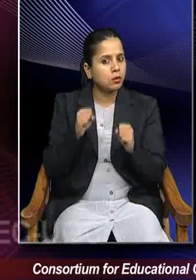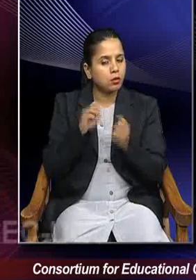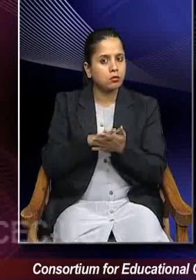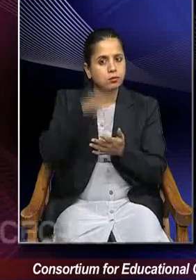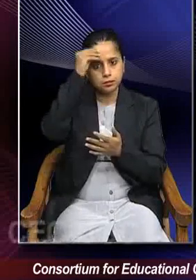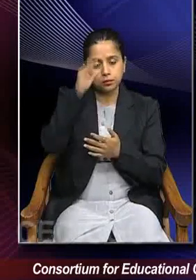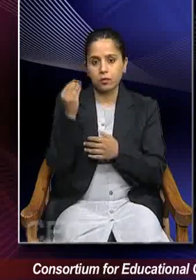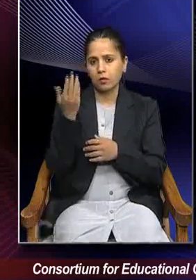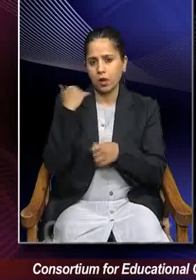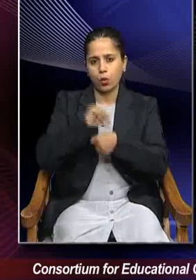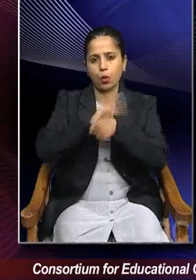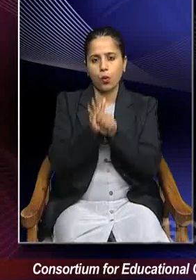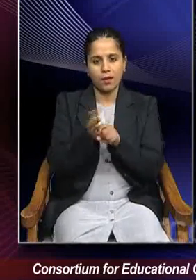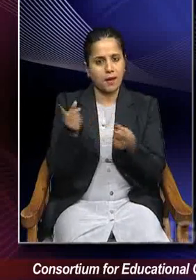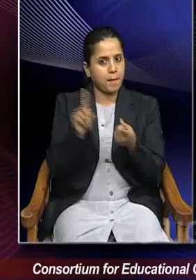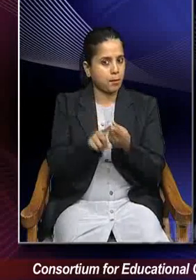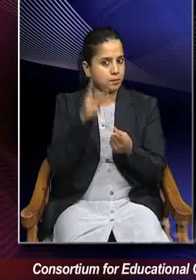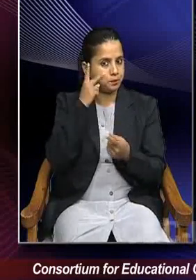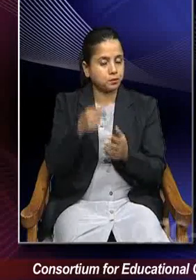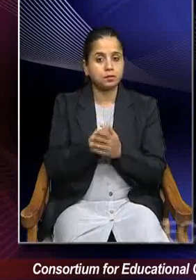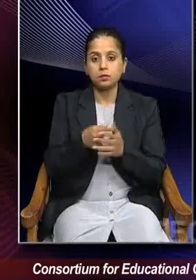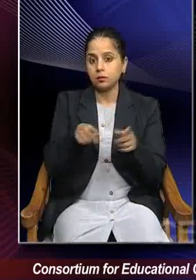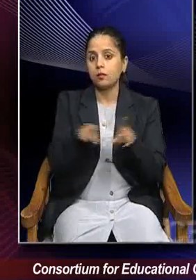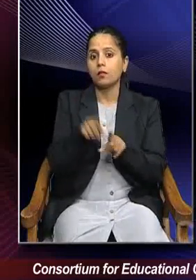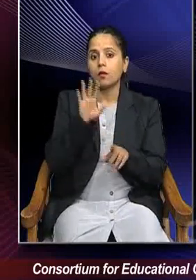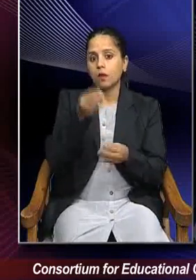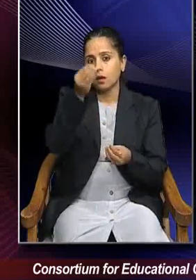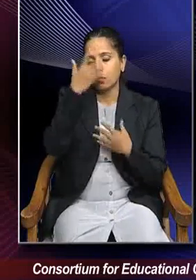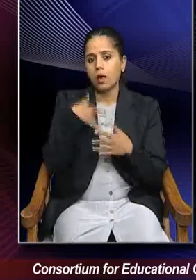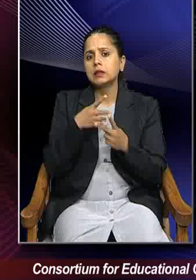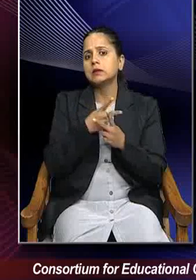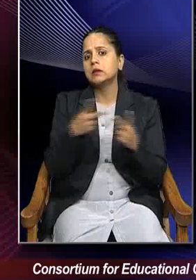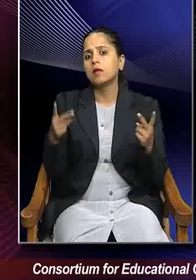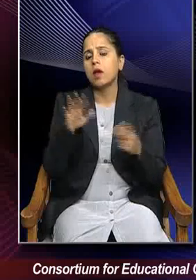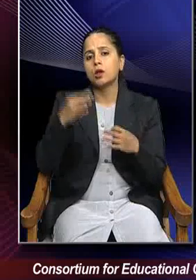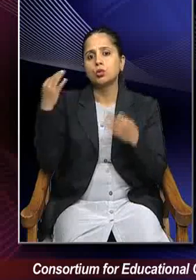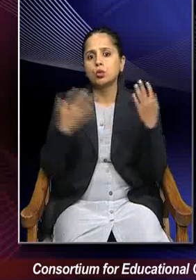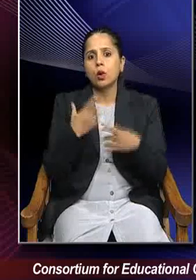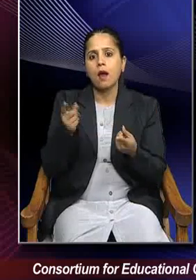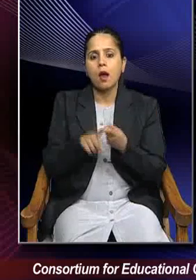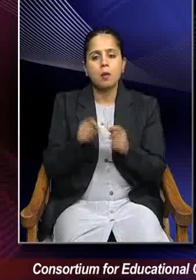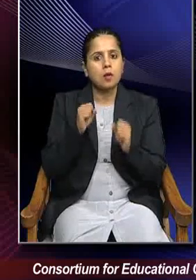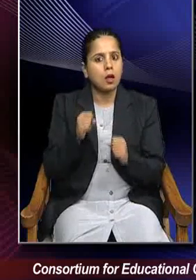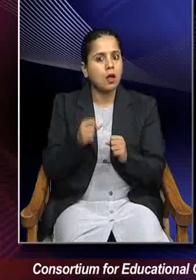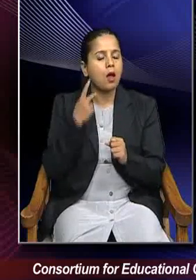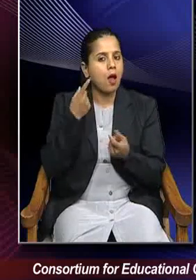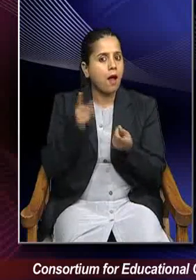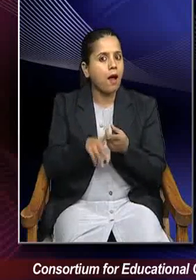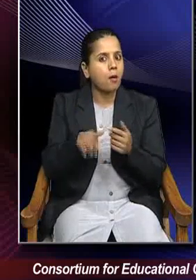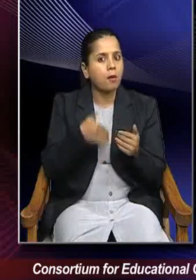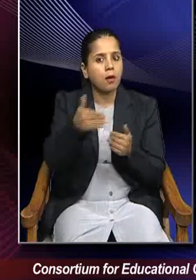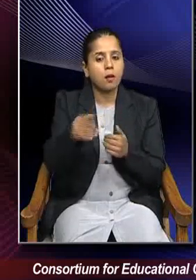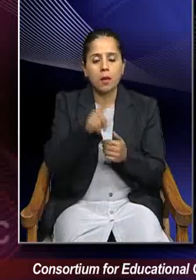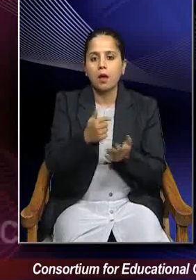likewise, the recent COVID-19 pandemic has also informed several new difficult lesson, of course, but will